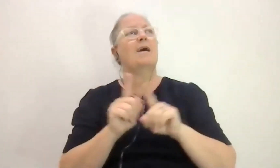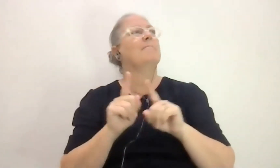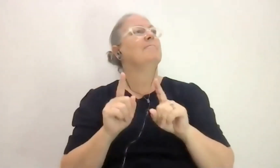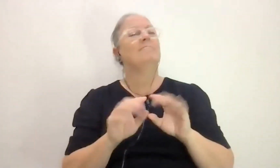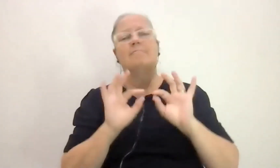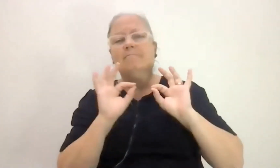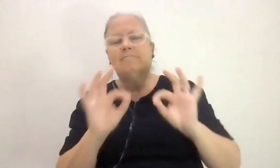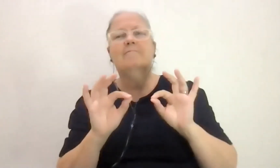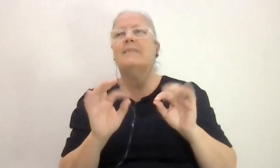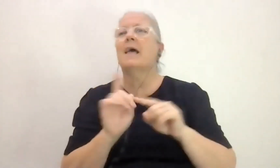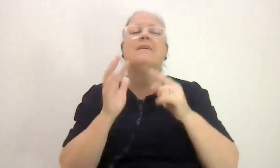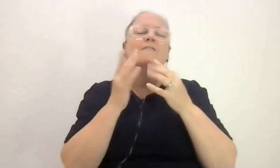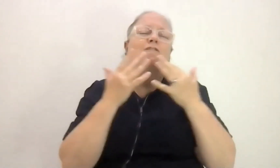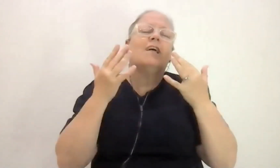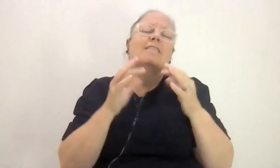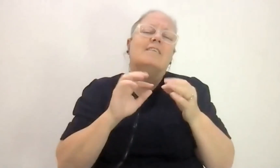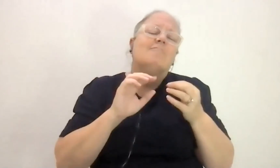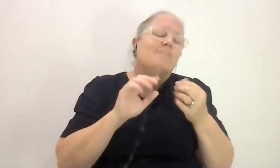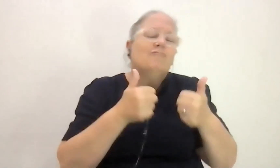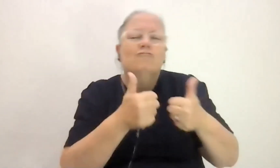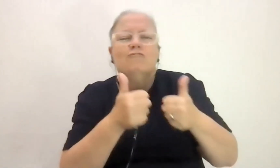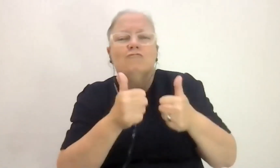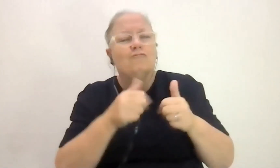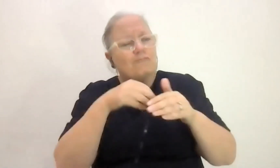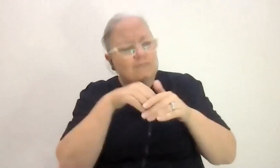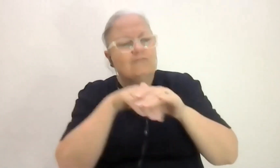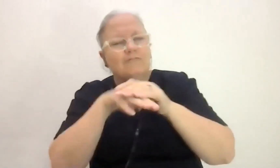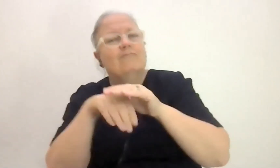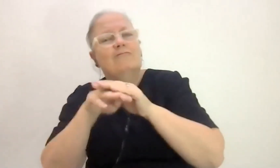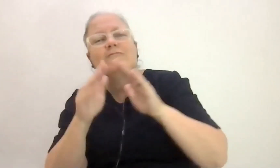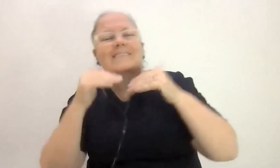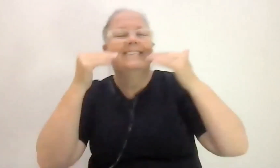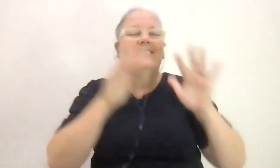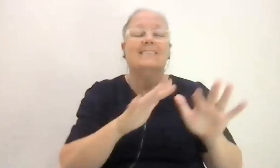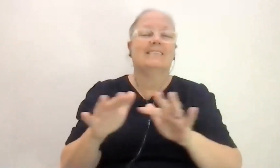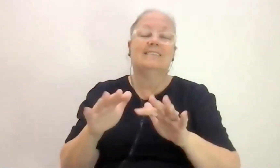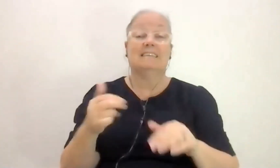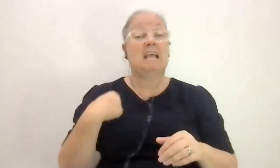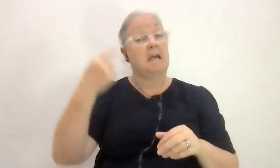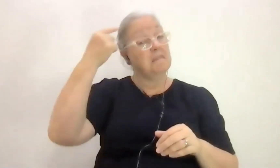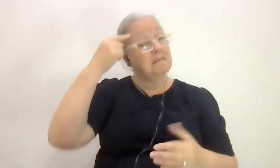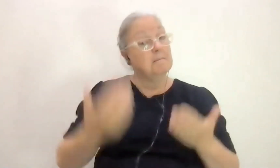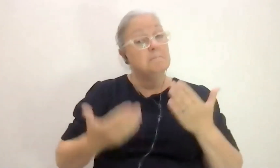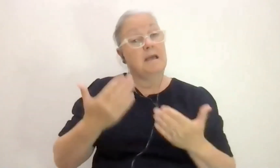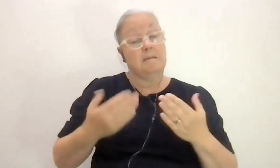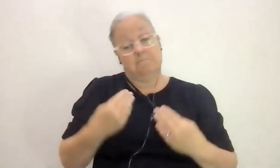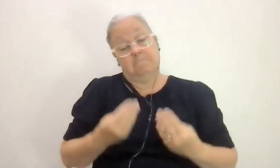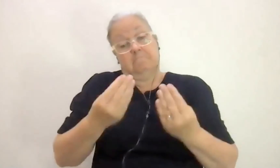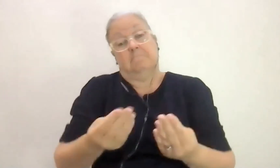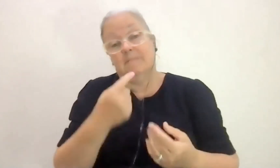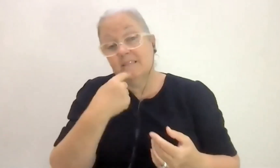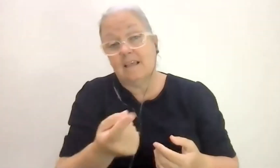friendly pathway. So I believe maybe the solution is to